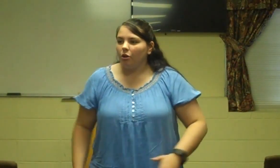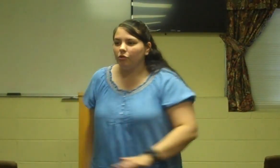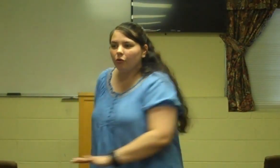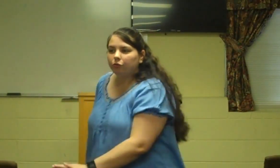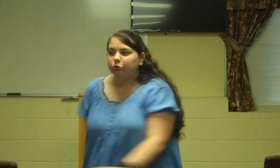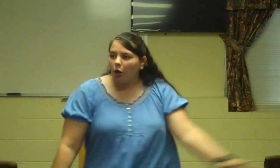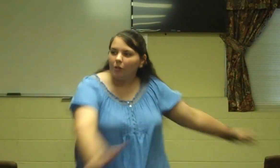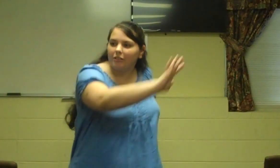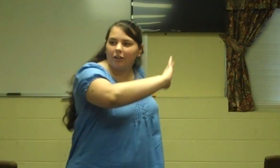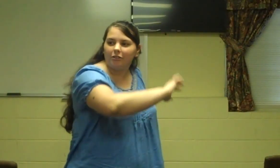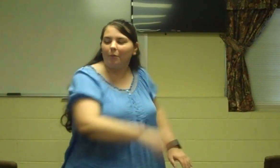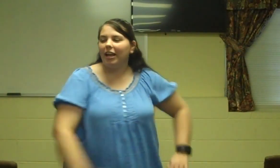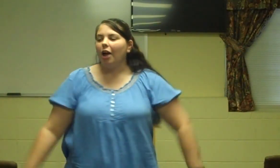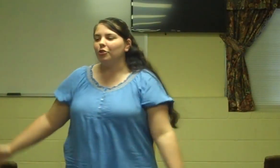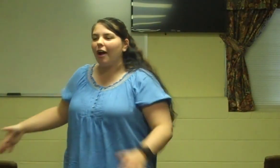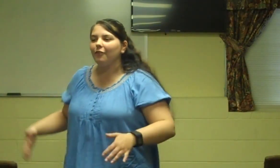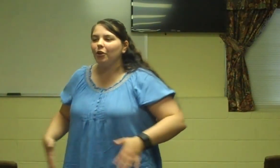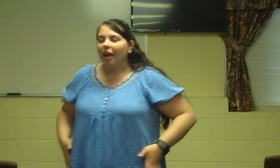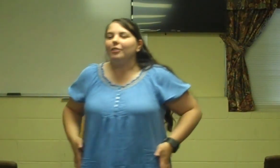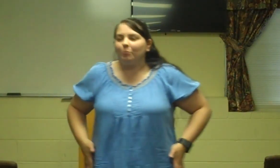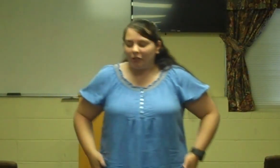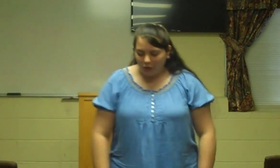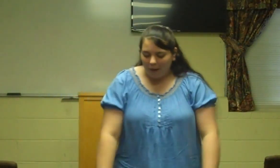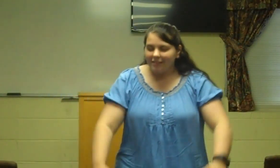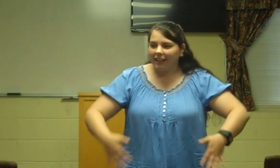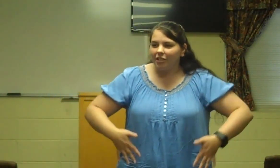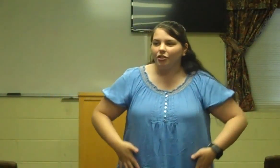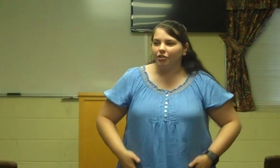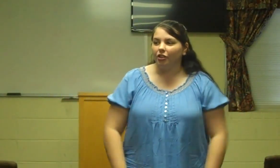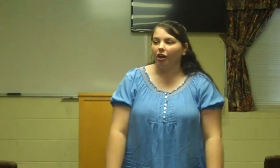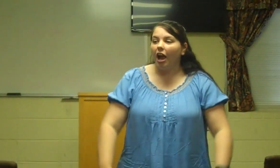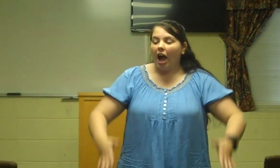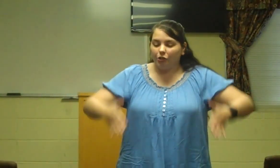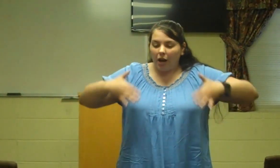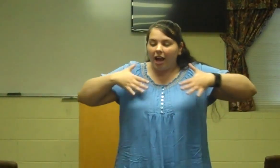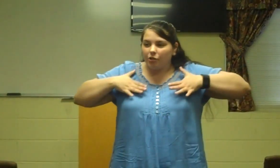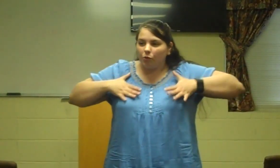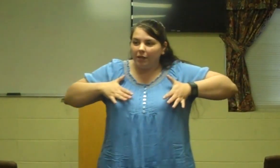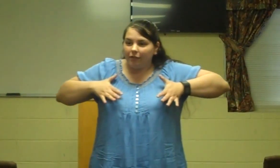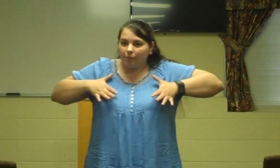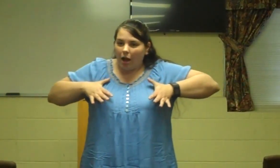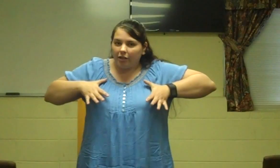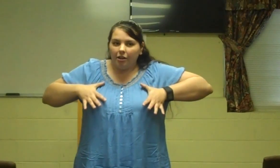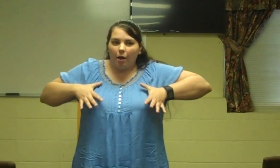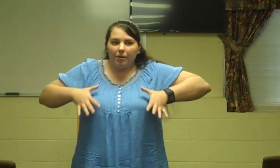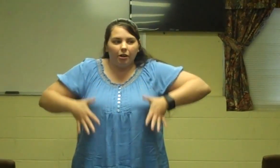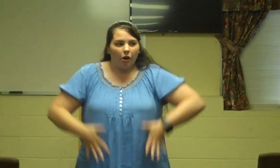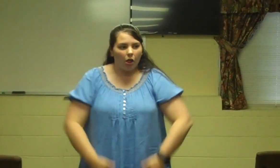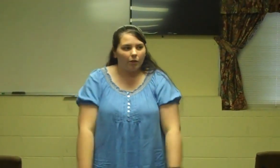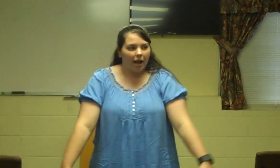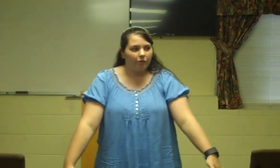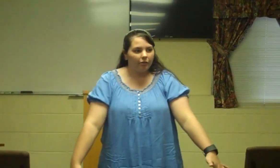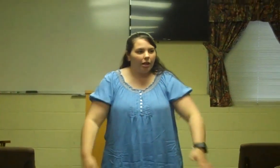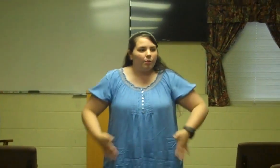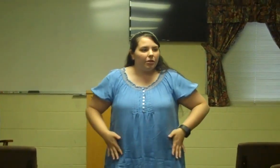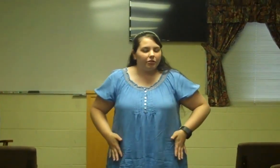those flowy skirts. I mean, basically it's just the skirt. A dress would be from down here, up here, all the way down. But a